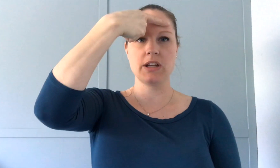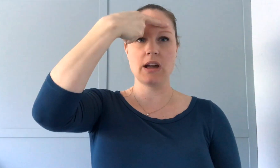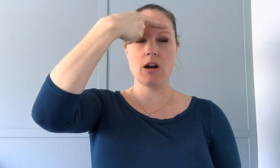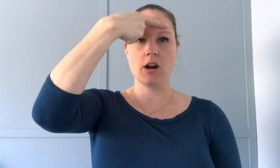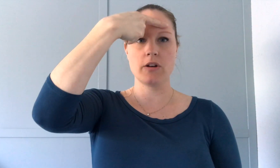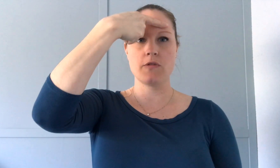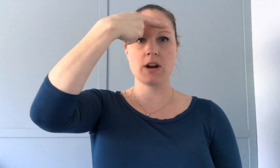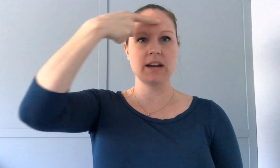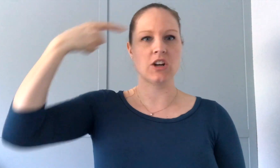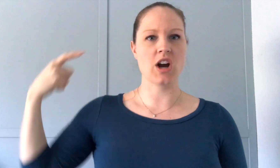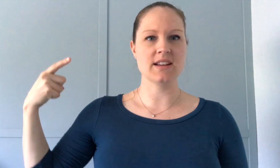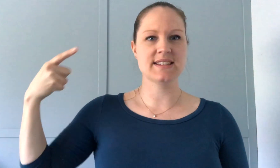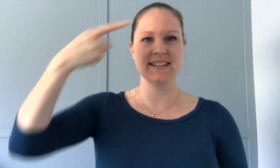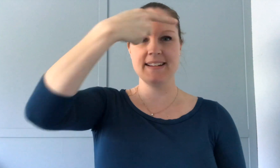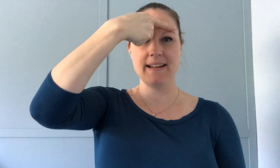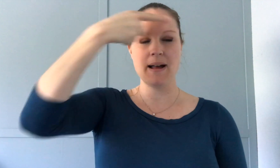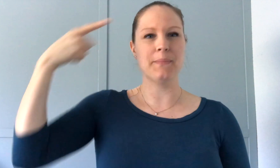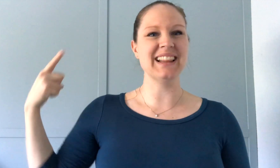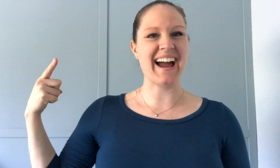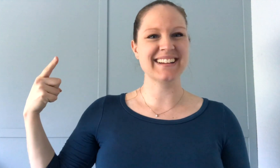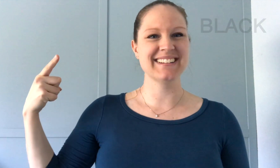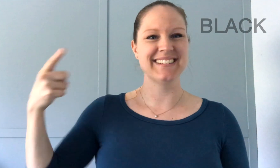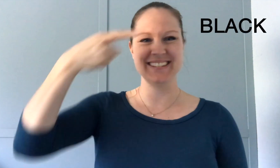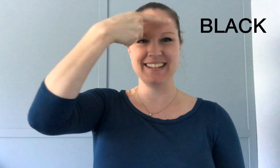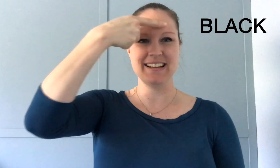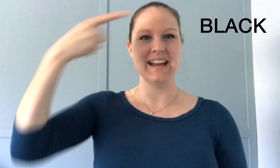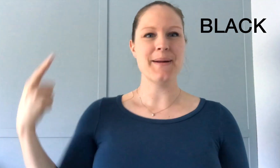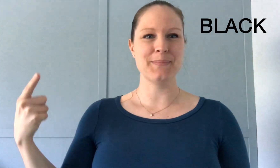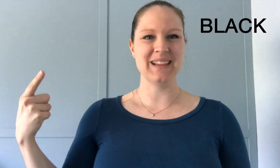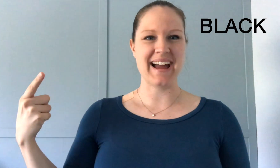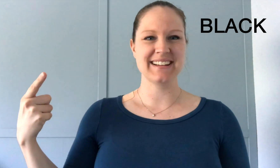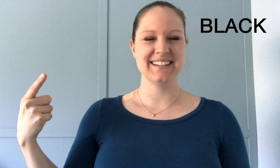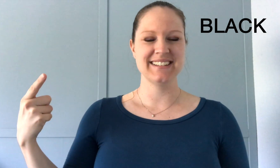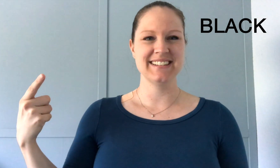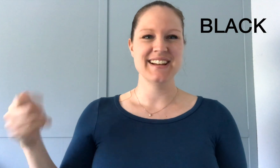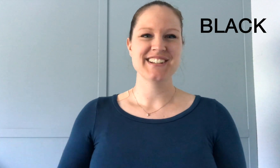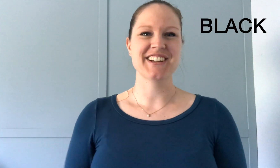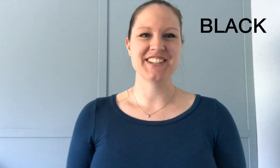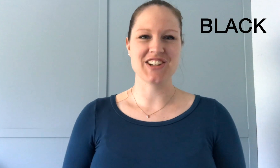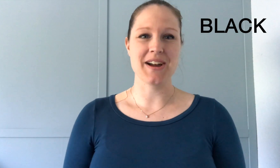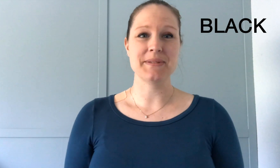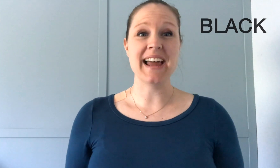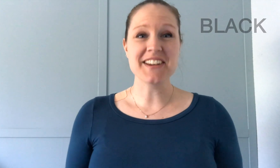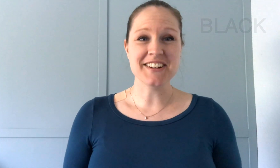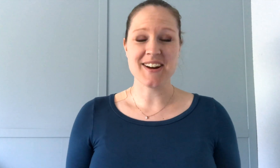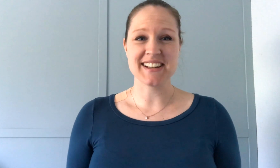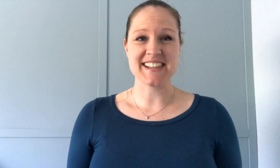it on our forehead and cross. Black. Black. Good job. Now you know how to